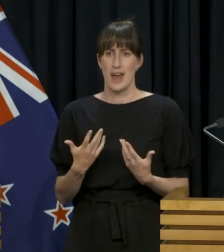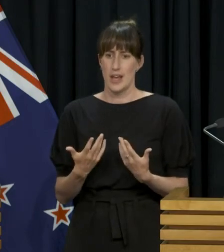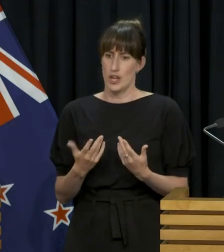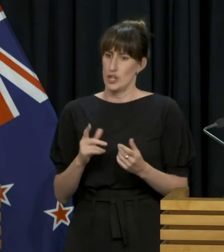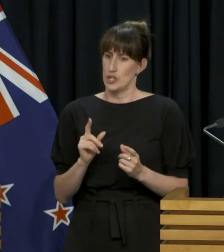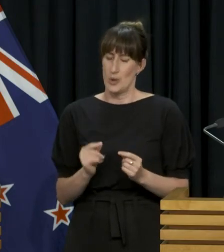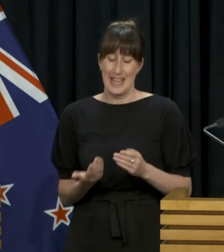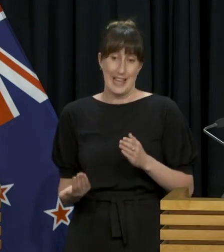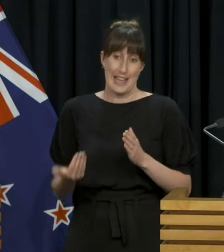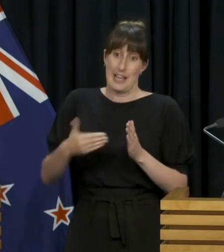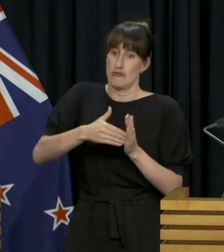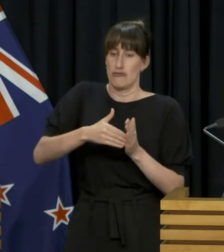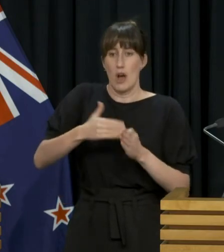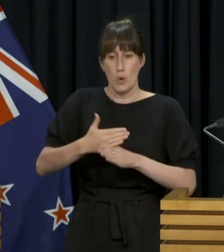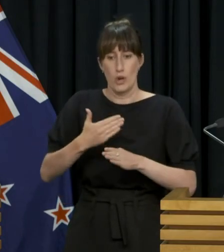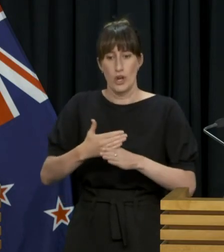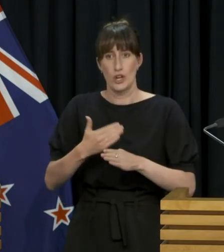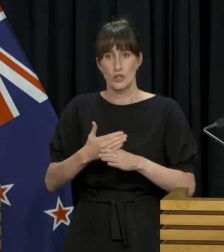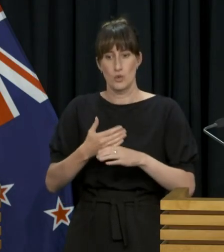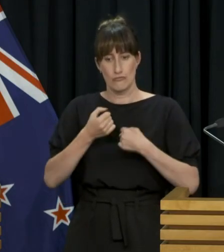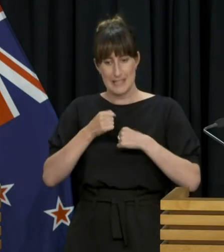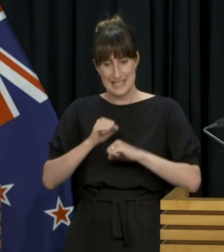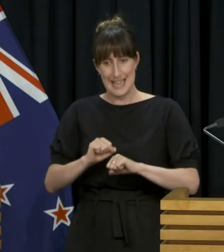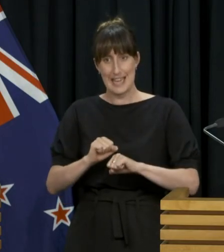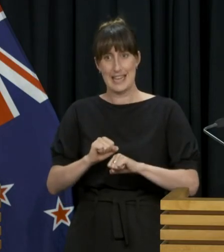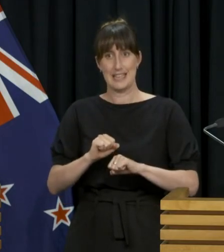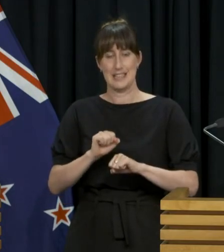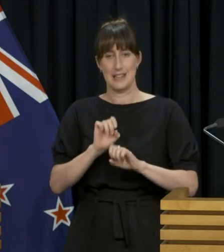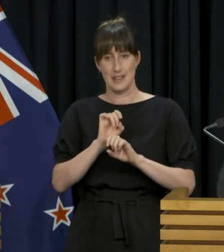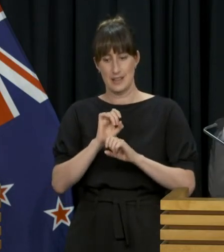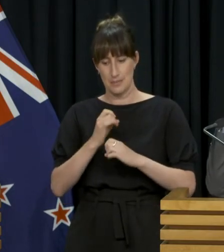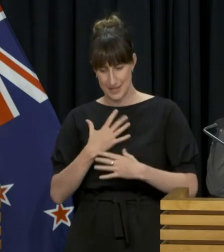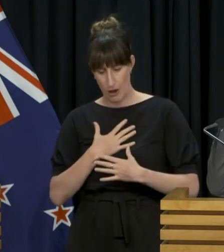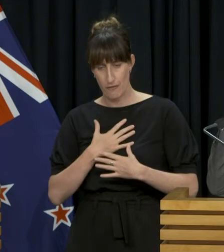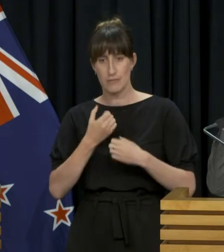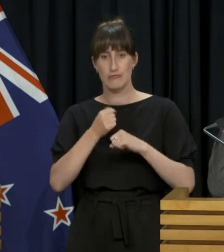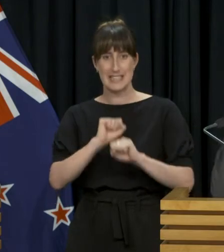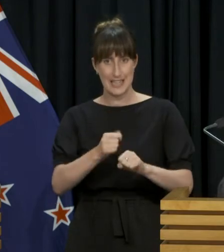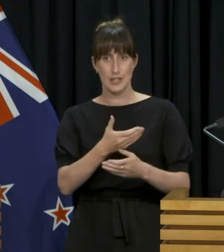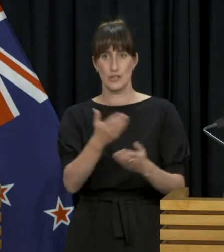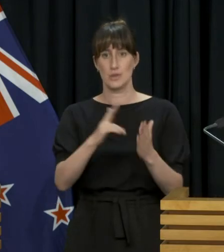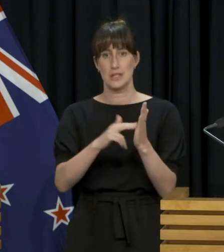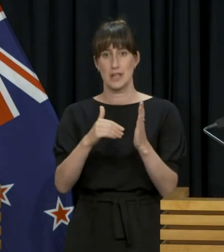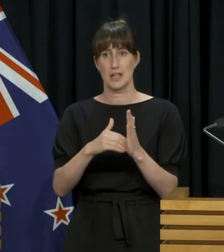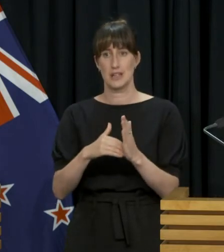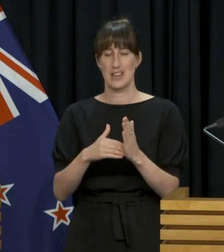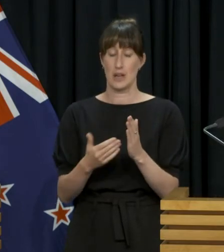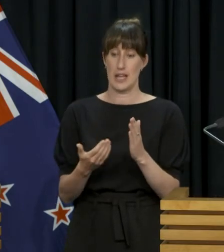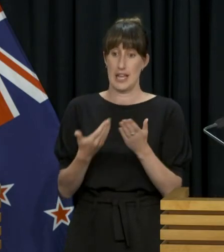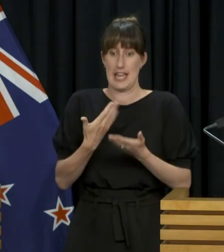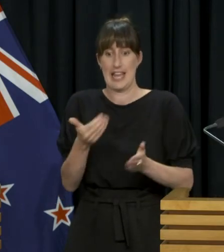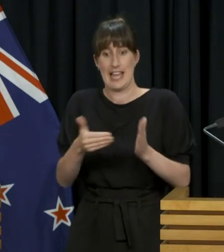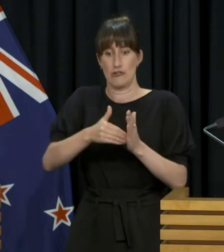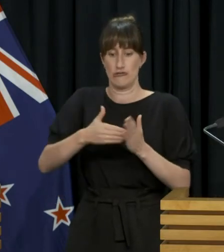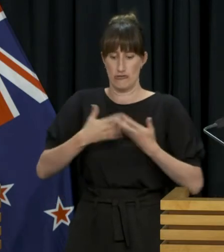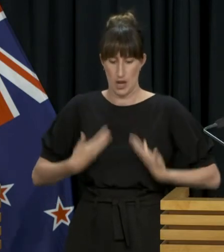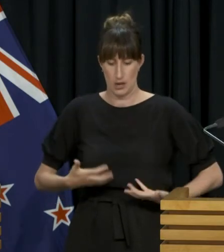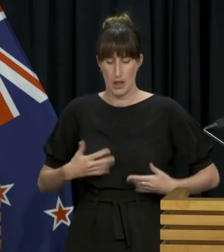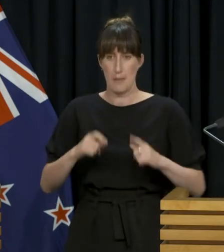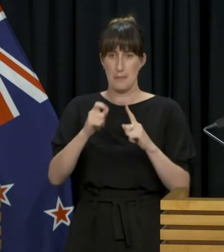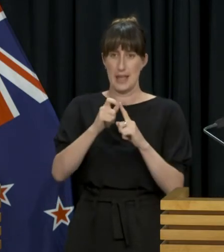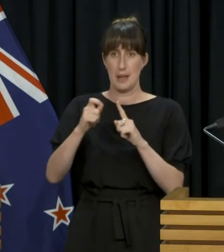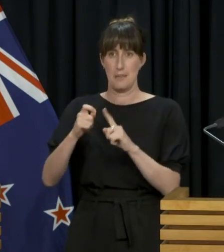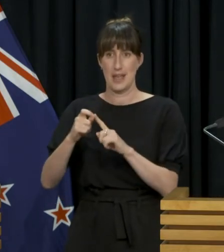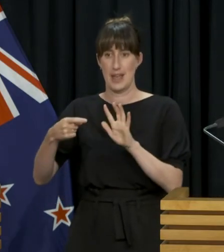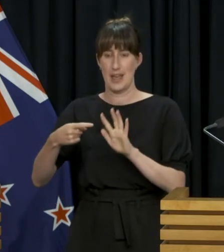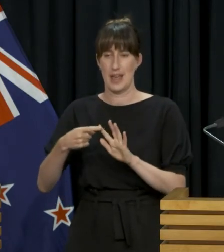being tested regularly. I spoke earlier in the week about flight crew, for example, people who are on the planes, who in some cases are being tested more than